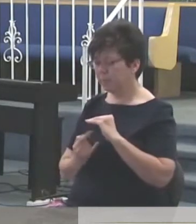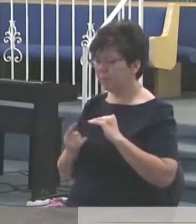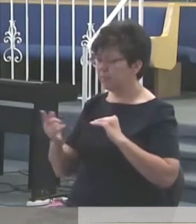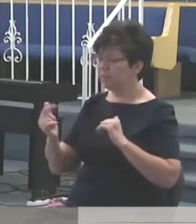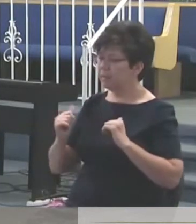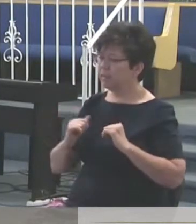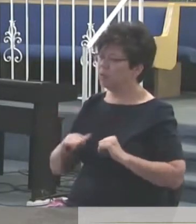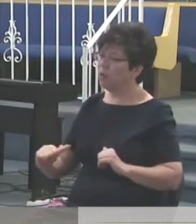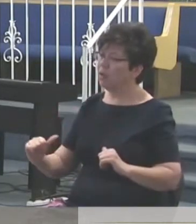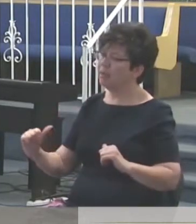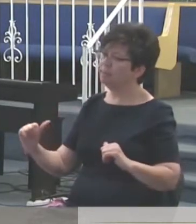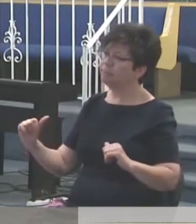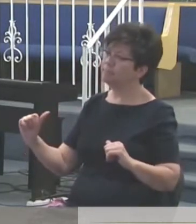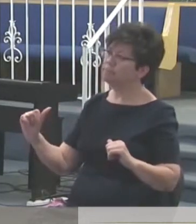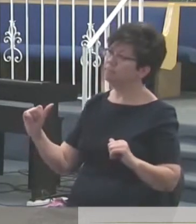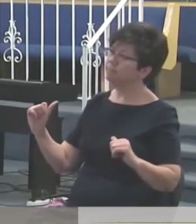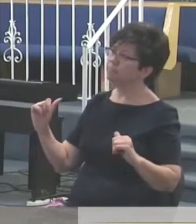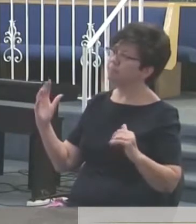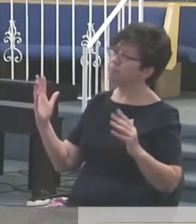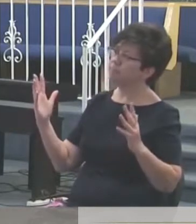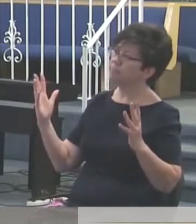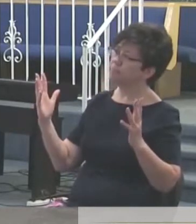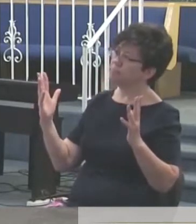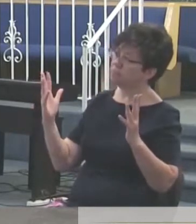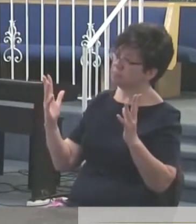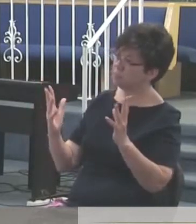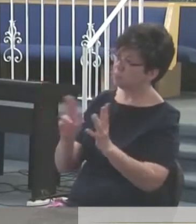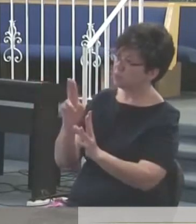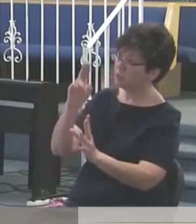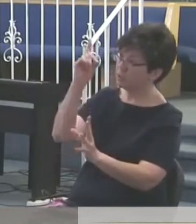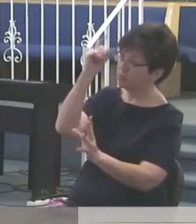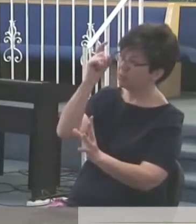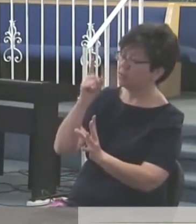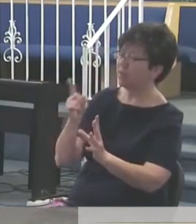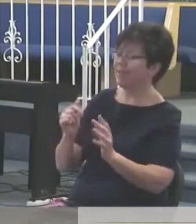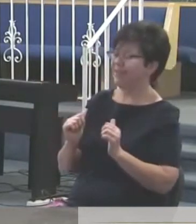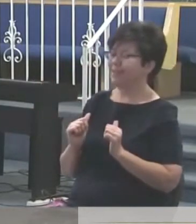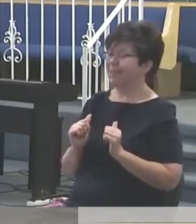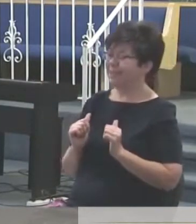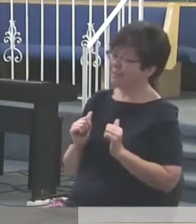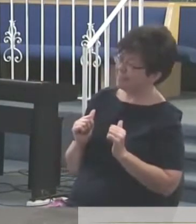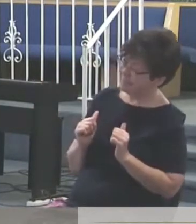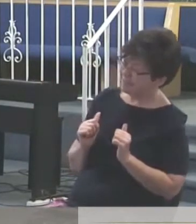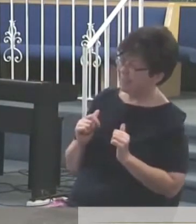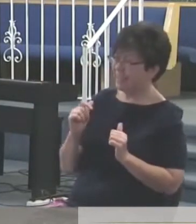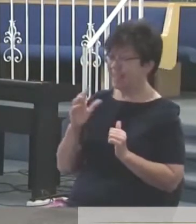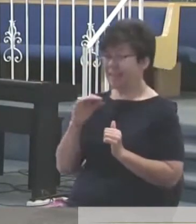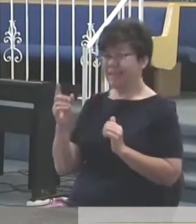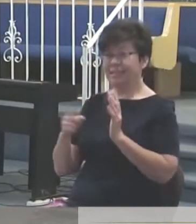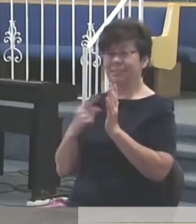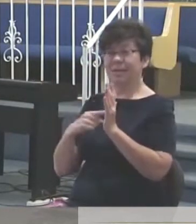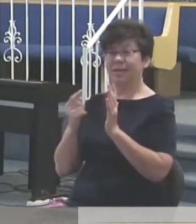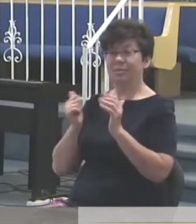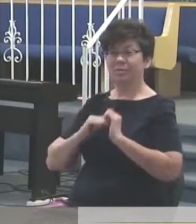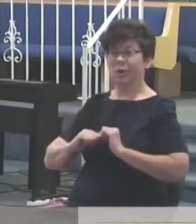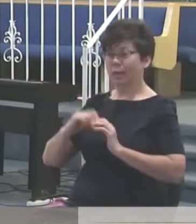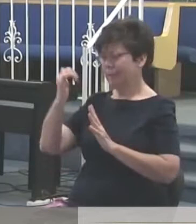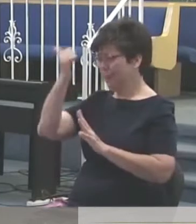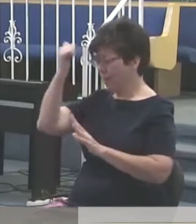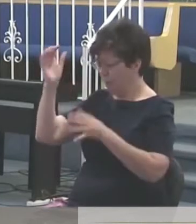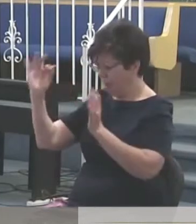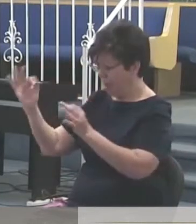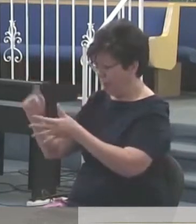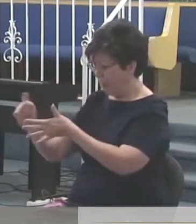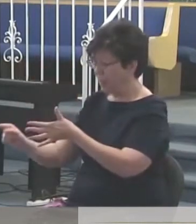He tried being wise, and then he even acted like he was dumb. He did many things just to